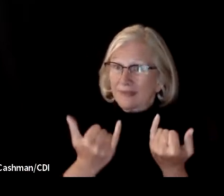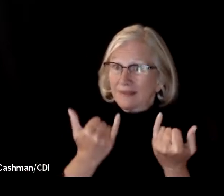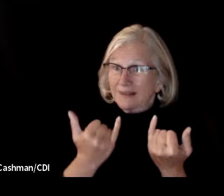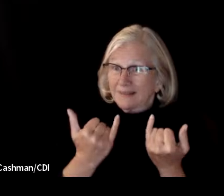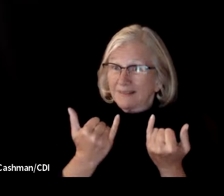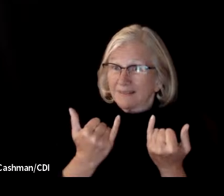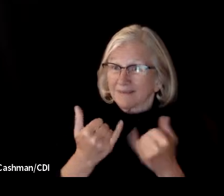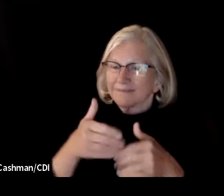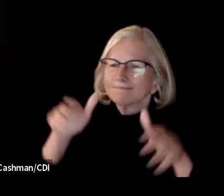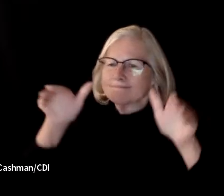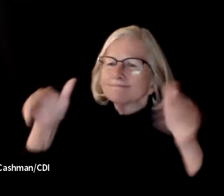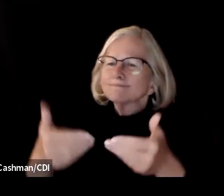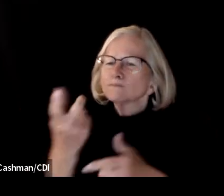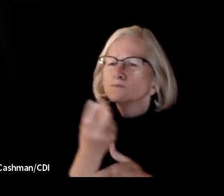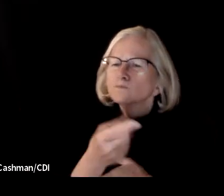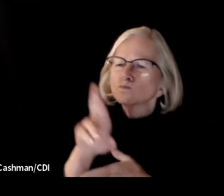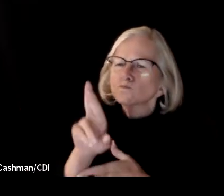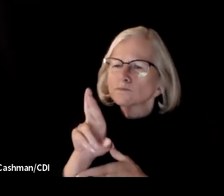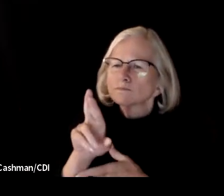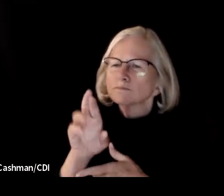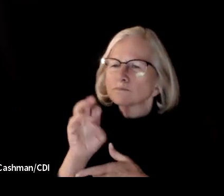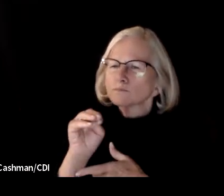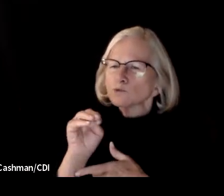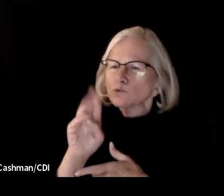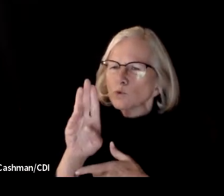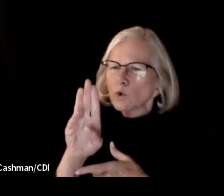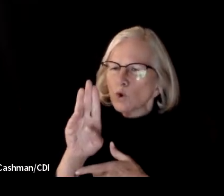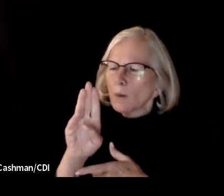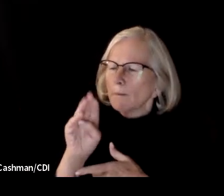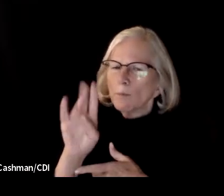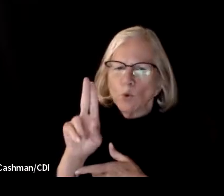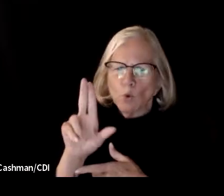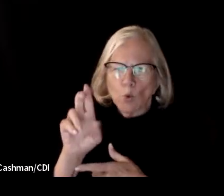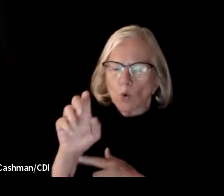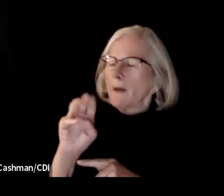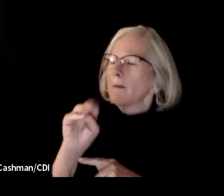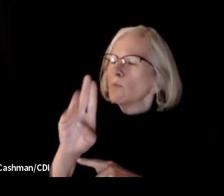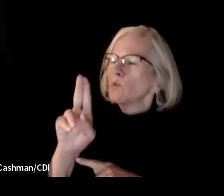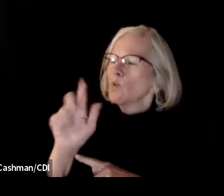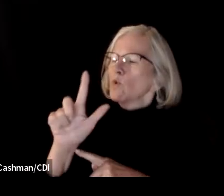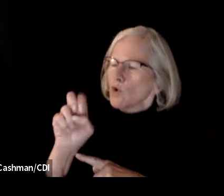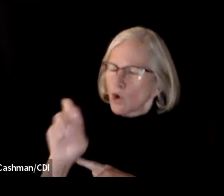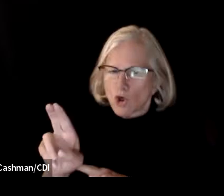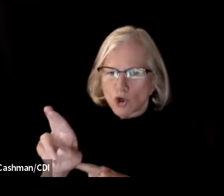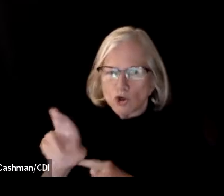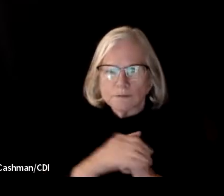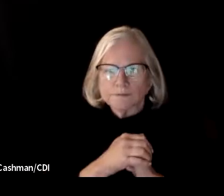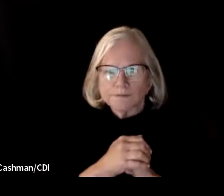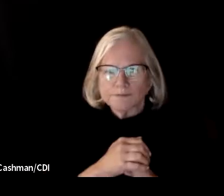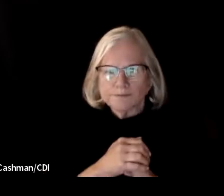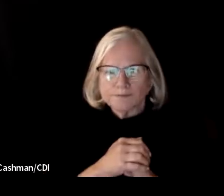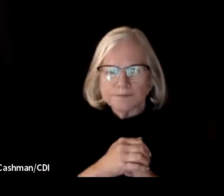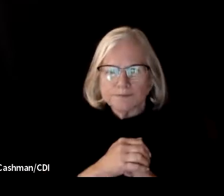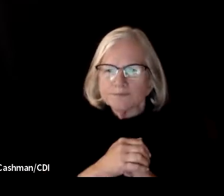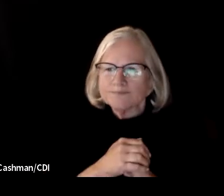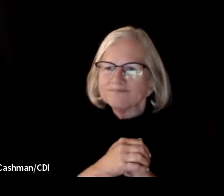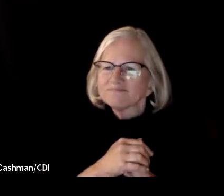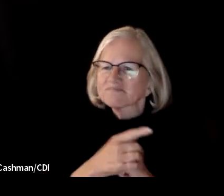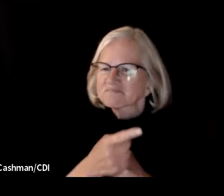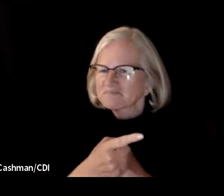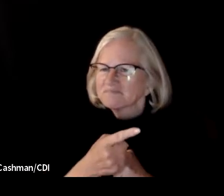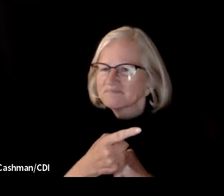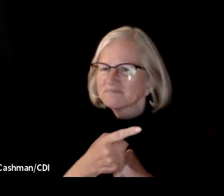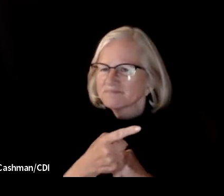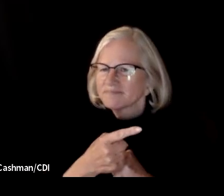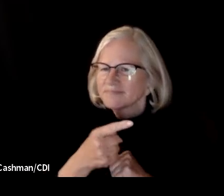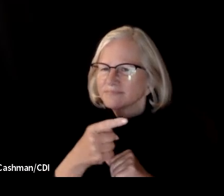Dr. Commissioner Mueller and ask her to share her thoughts on the CDC guidance and what we have rolled out together today. Commissioner